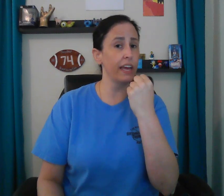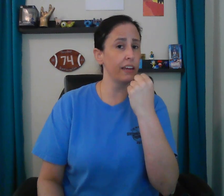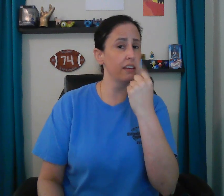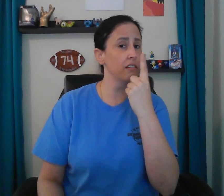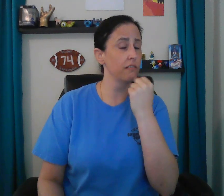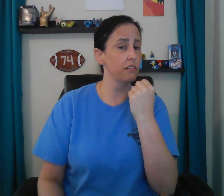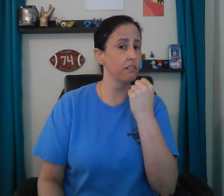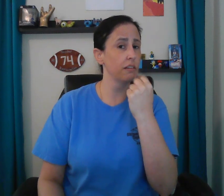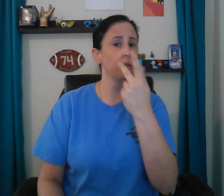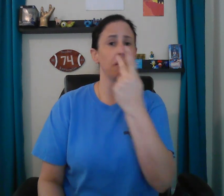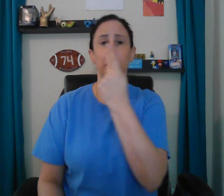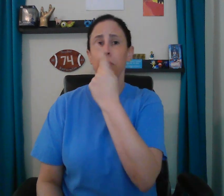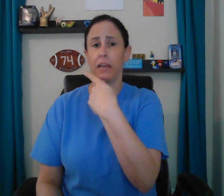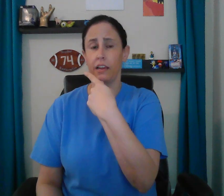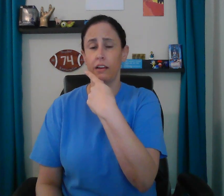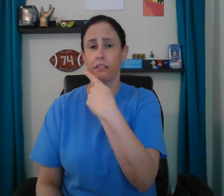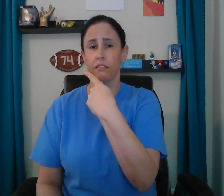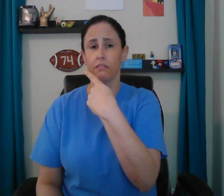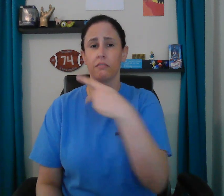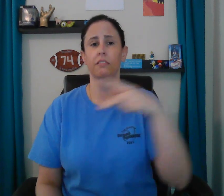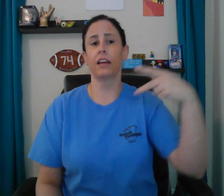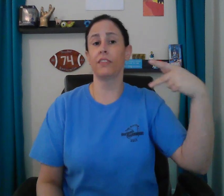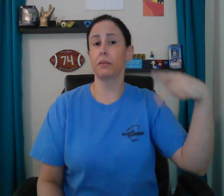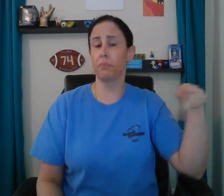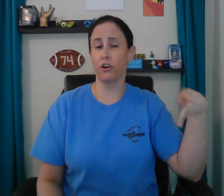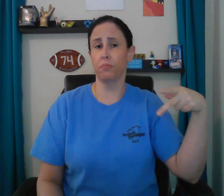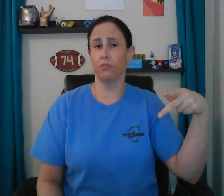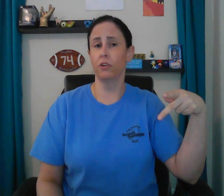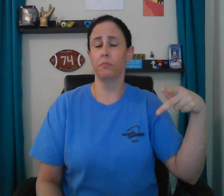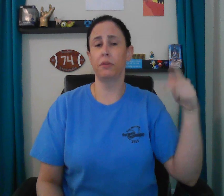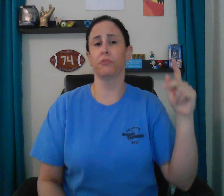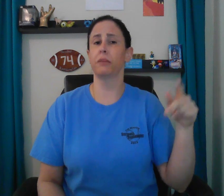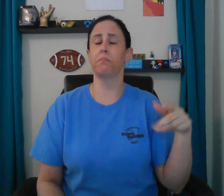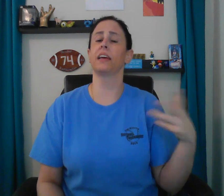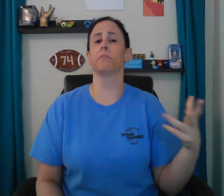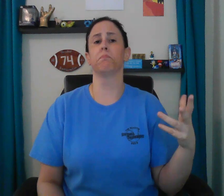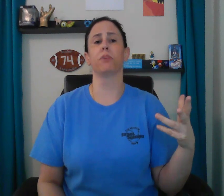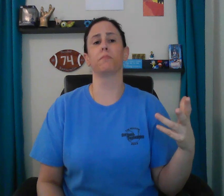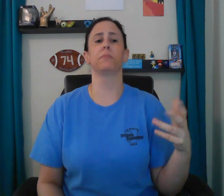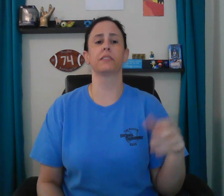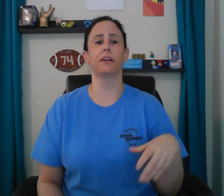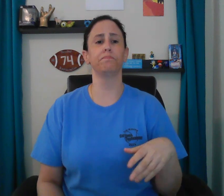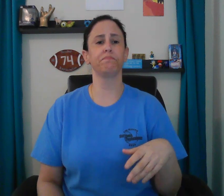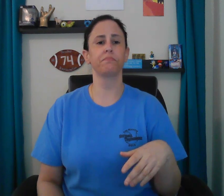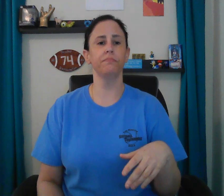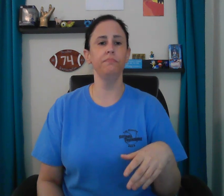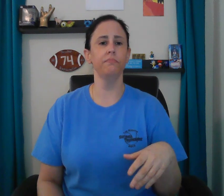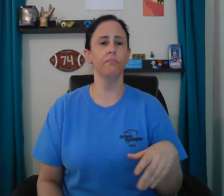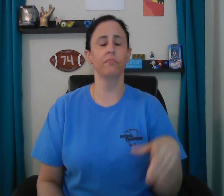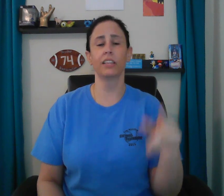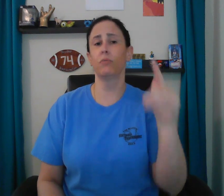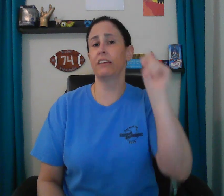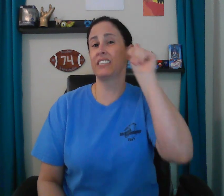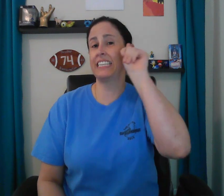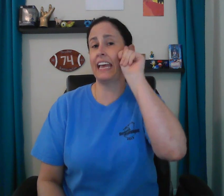Red, pink. And then purple. People get pink and purple mixed up. Then we have